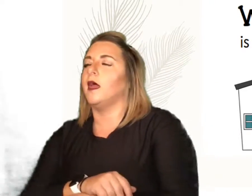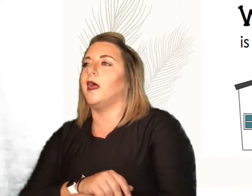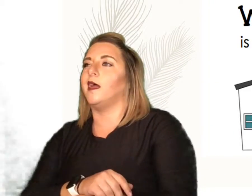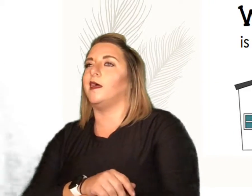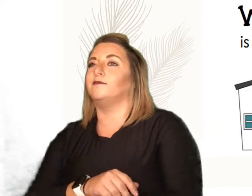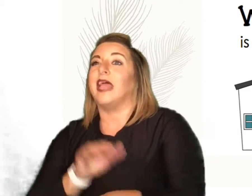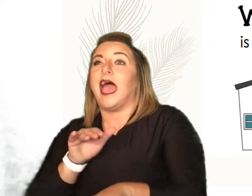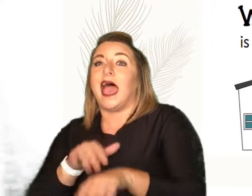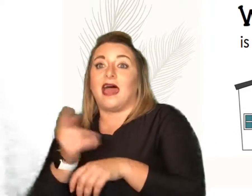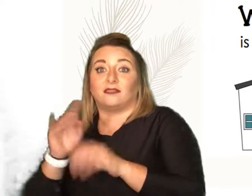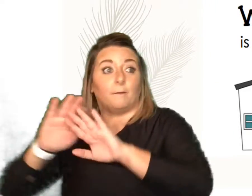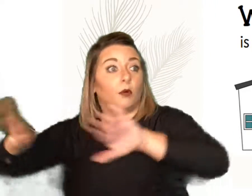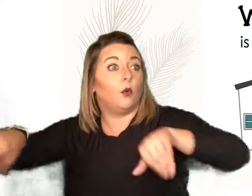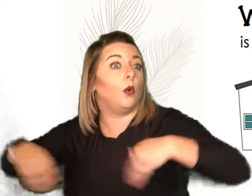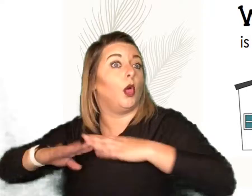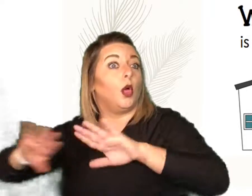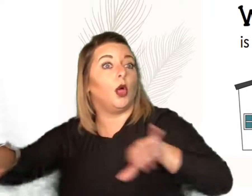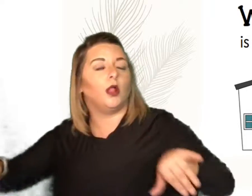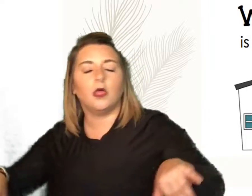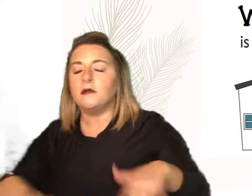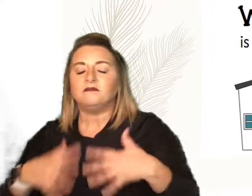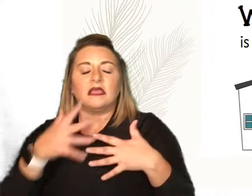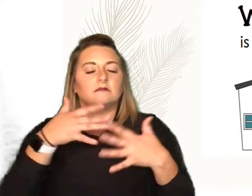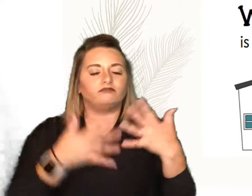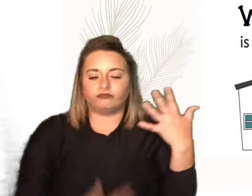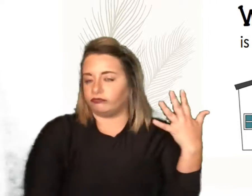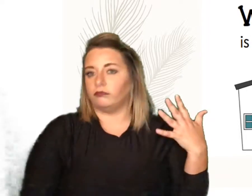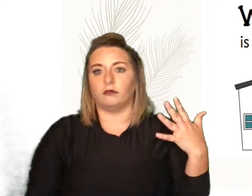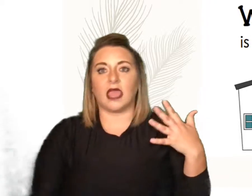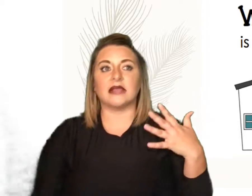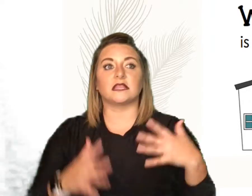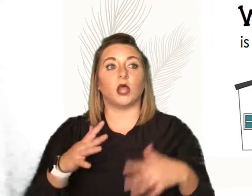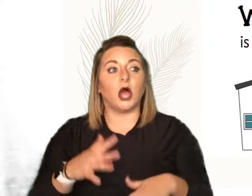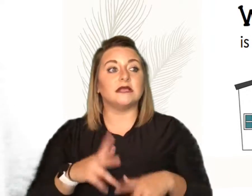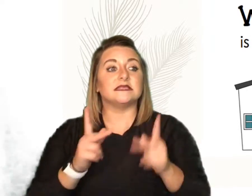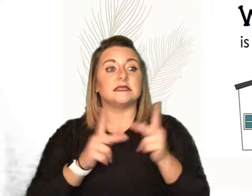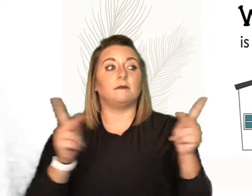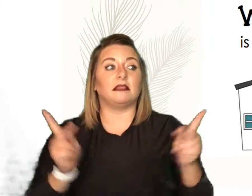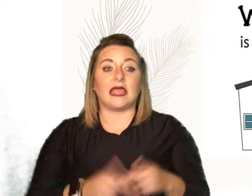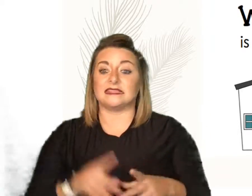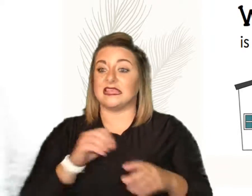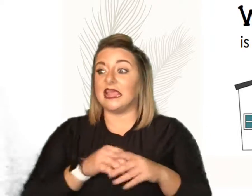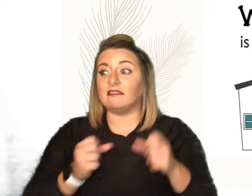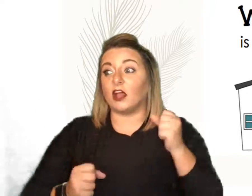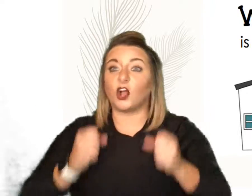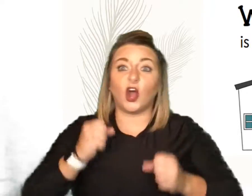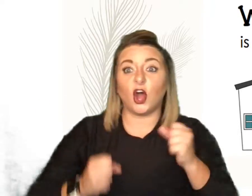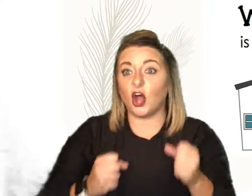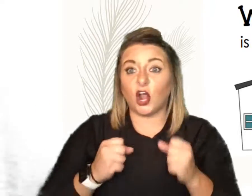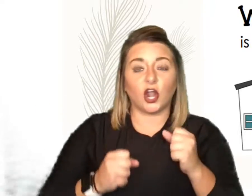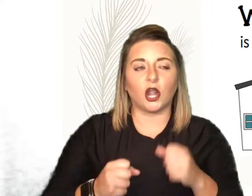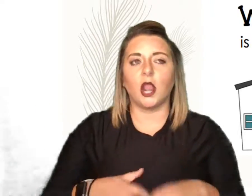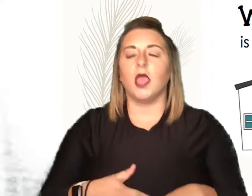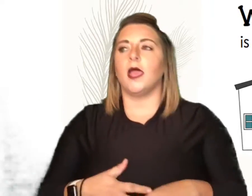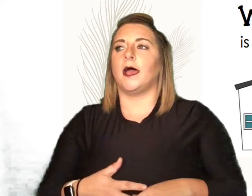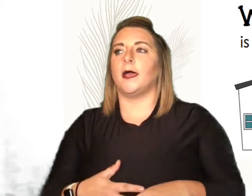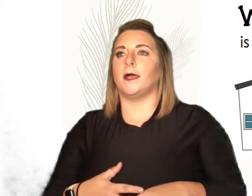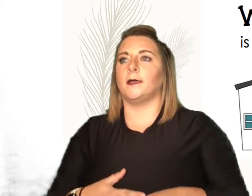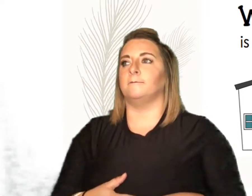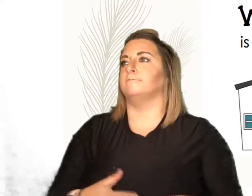school, at the pool. As long as it's a place, in the